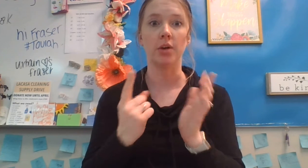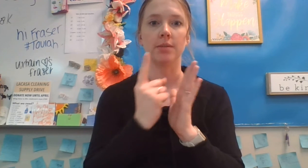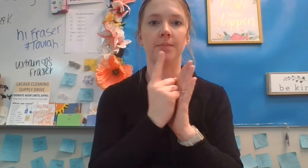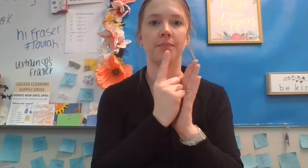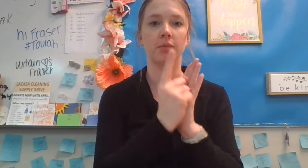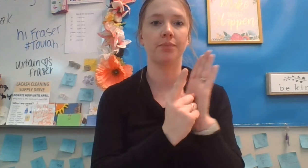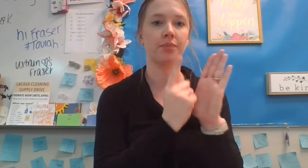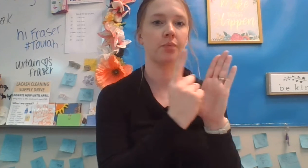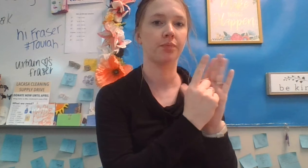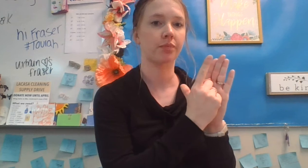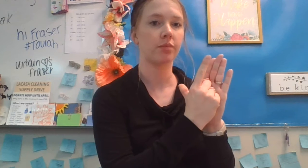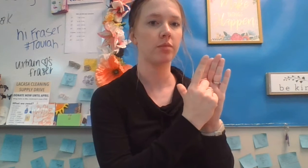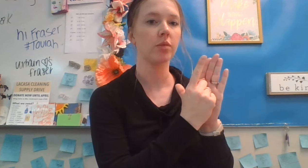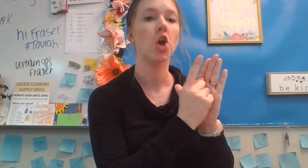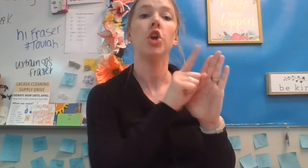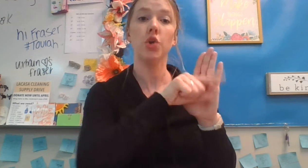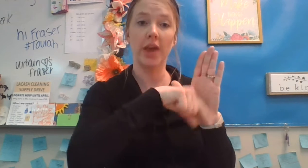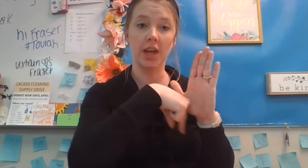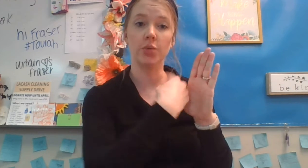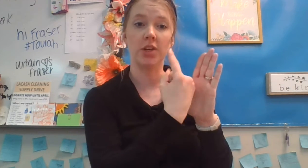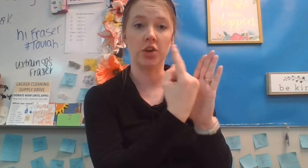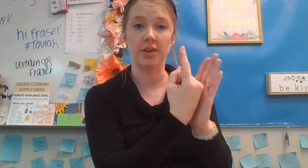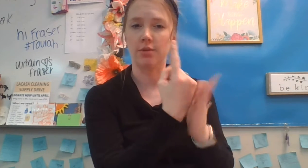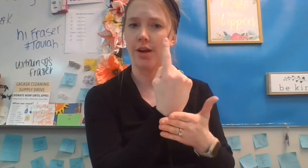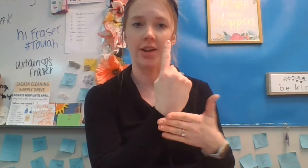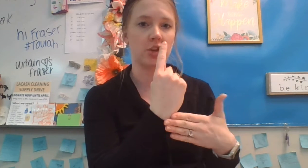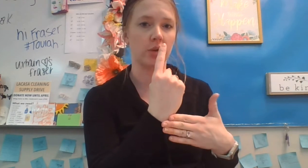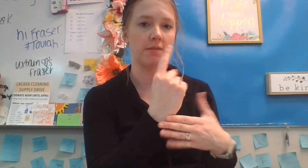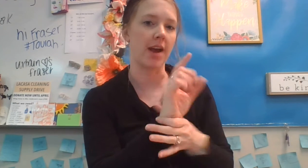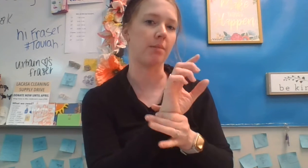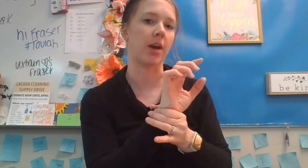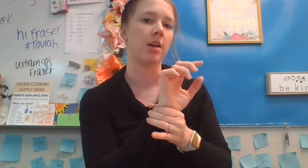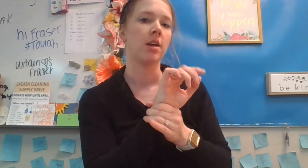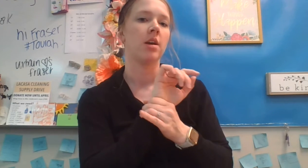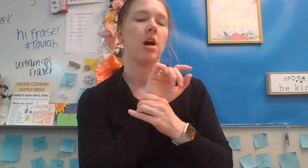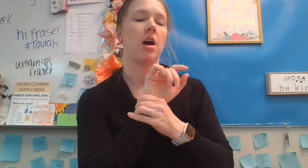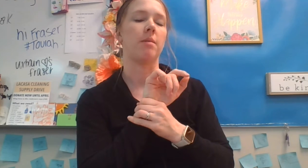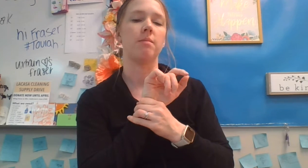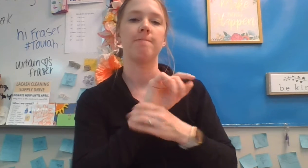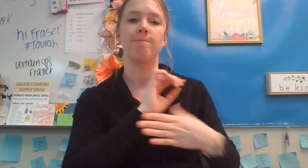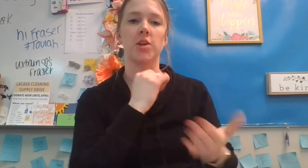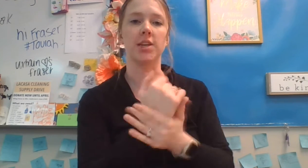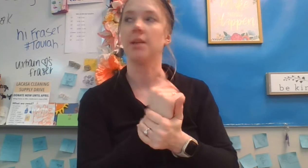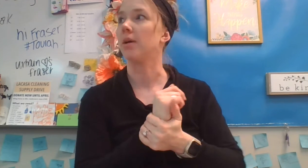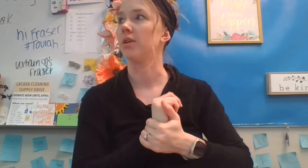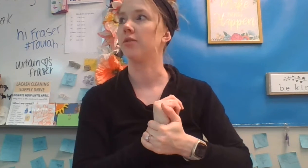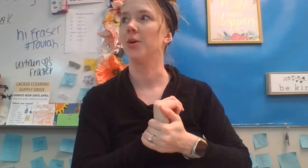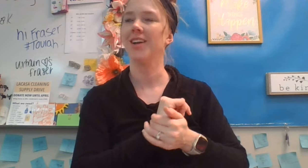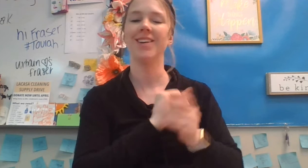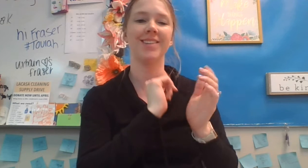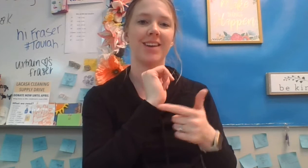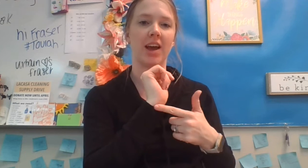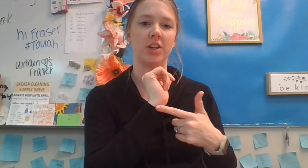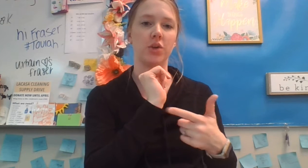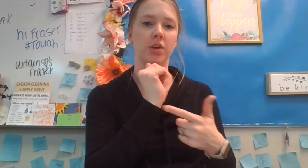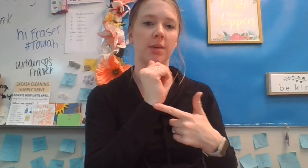Hours. You can twist your wrist around, that's totally fine, but just to keep my wrist from hurting, I usually keep